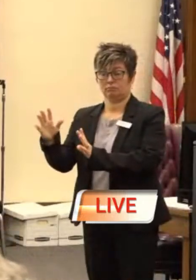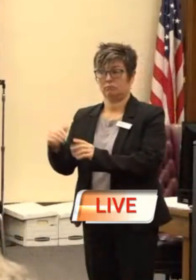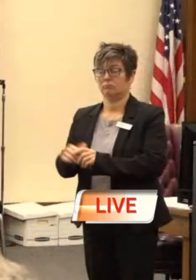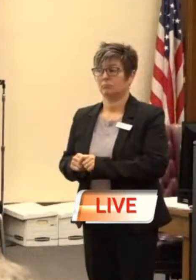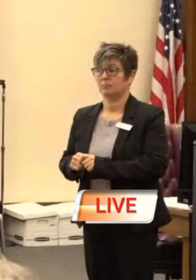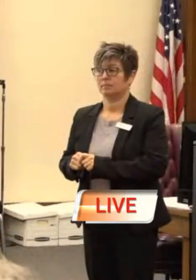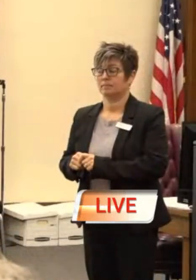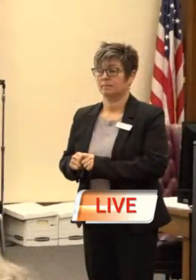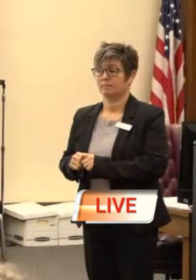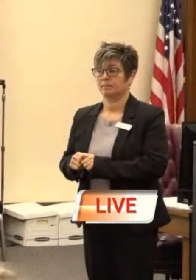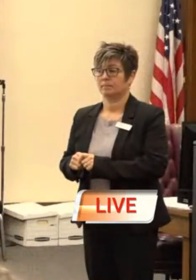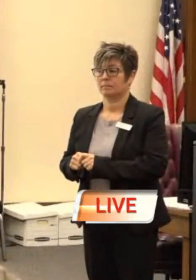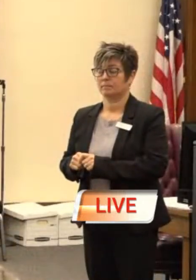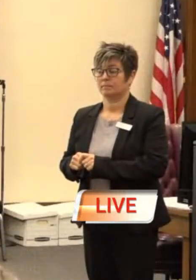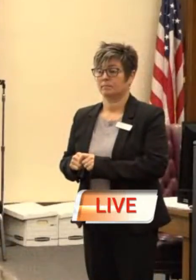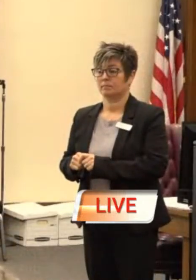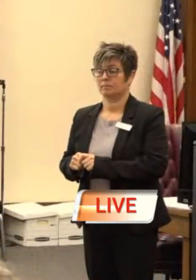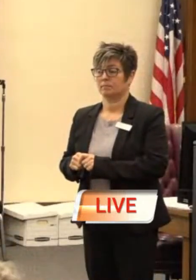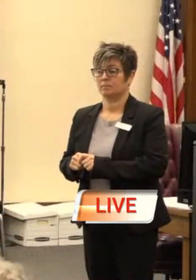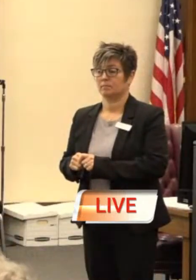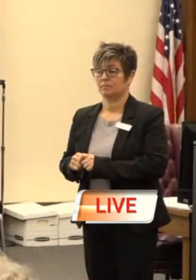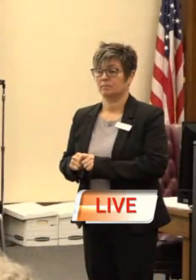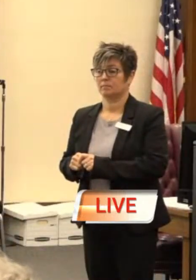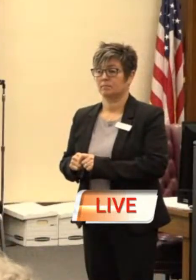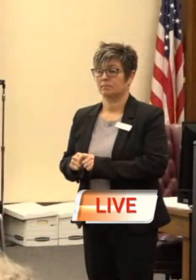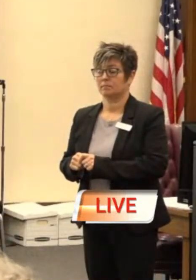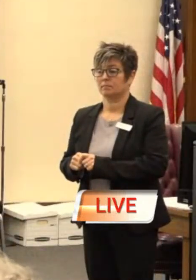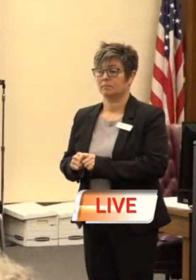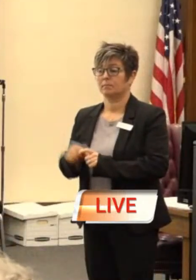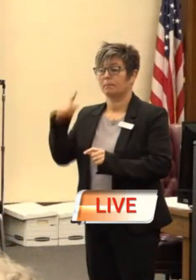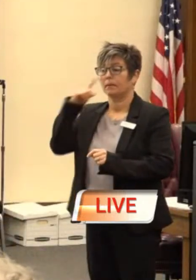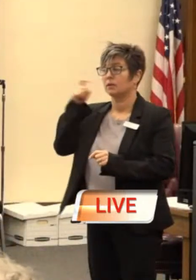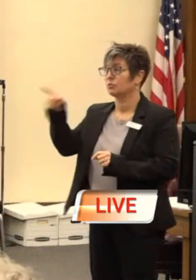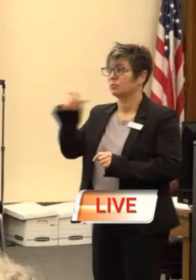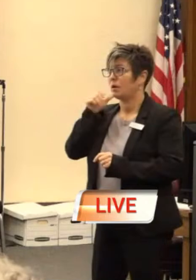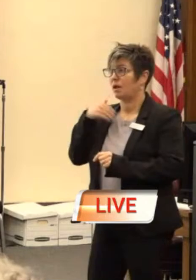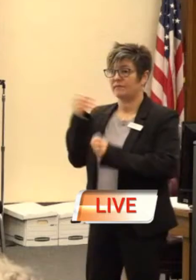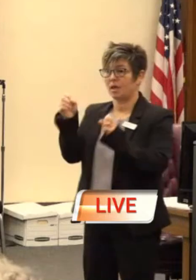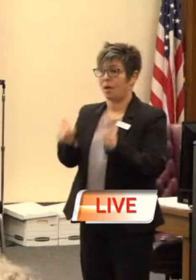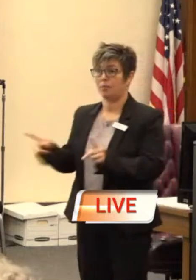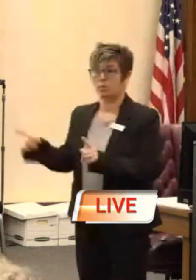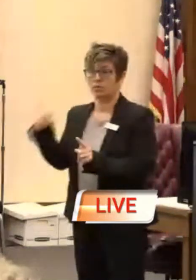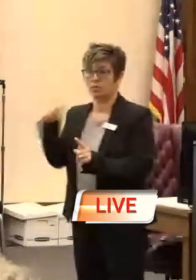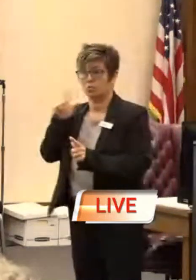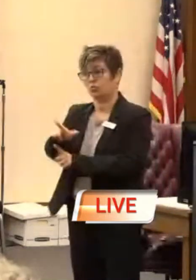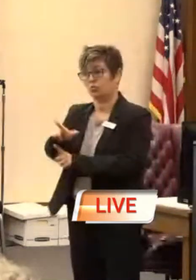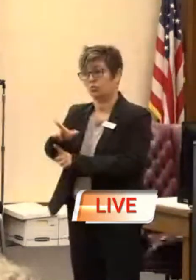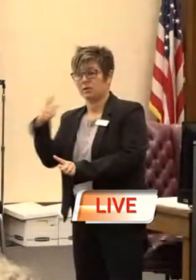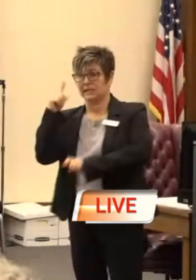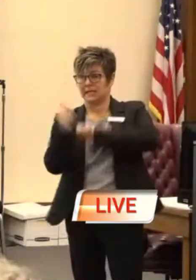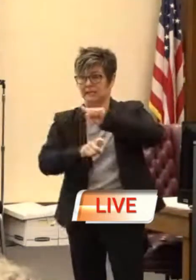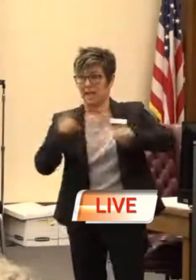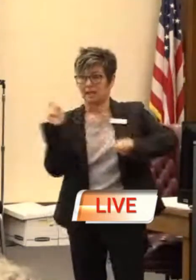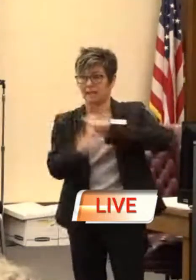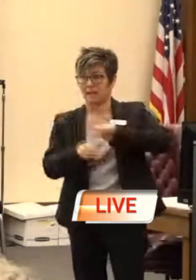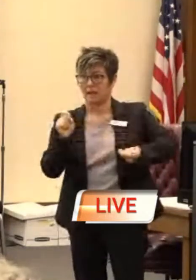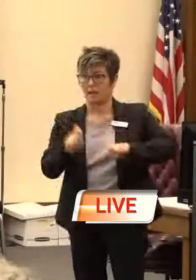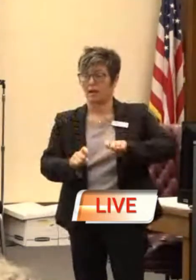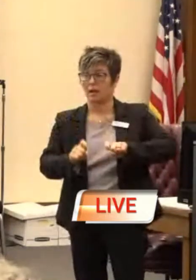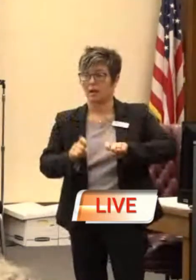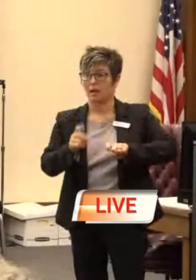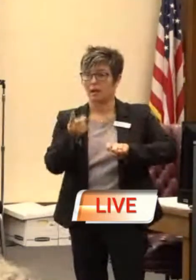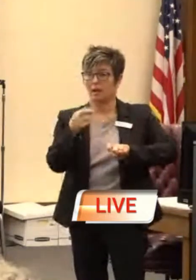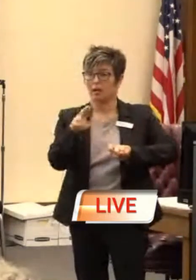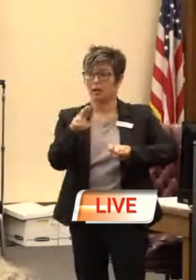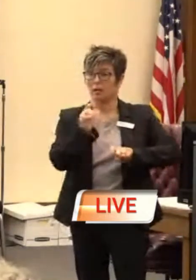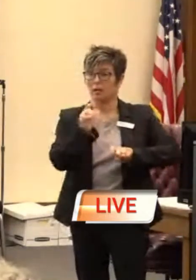that states have an opportunity to cross-examine the witness on, I'm unlikely to give it a